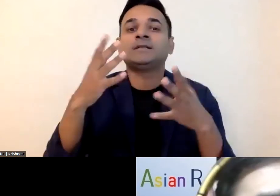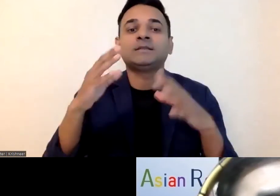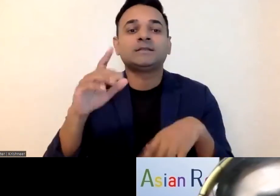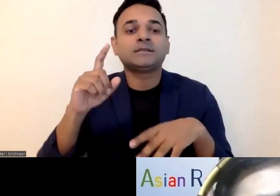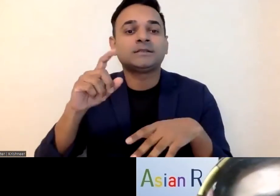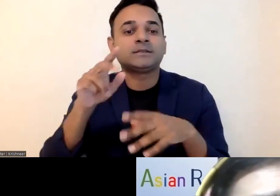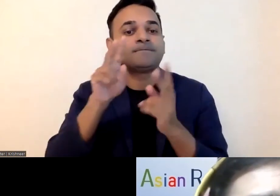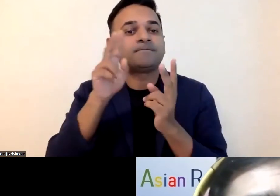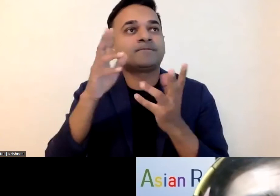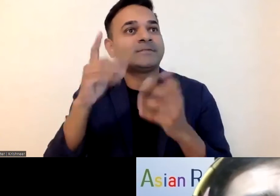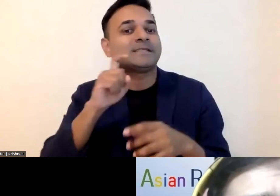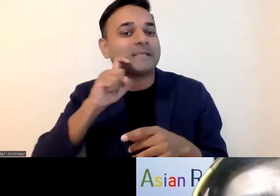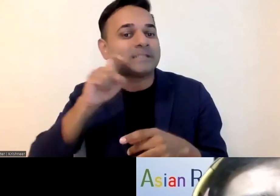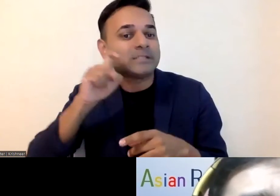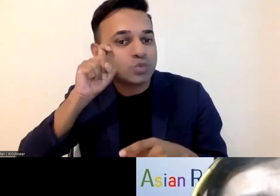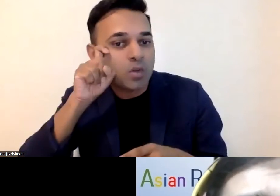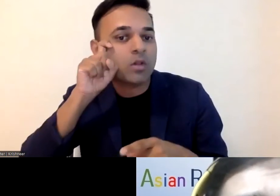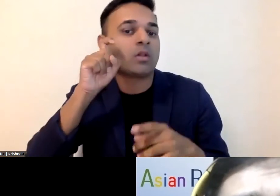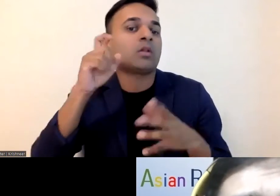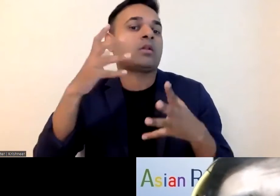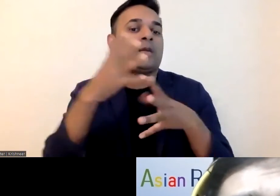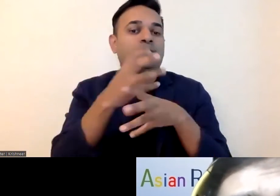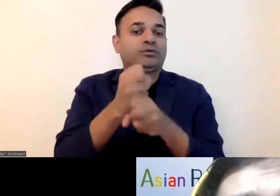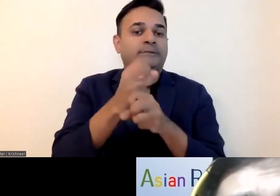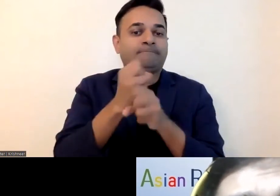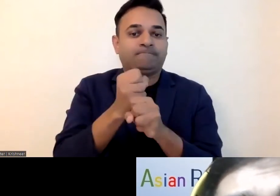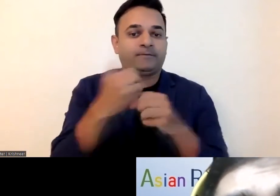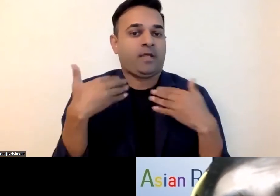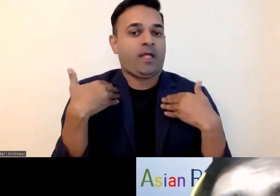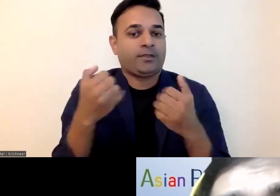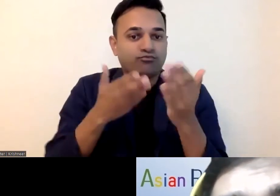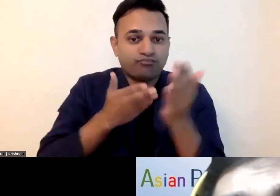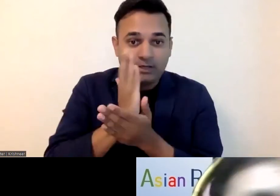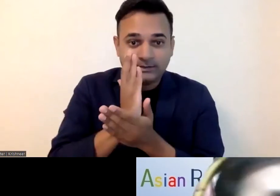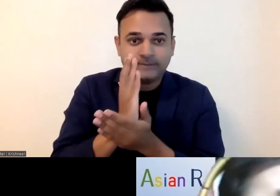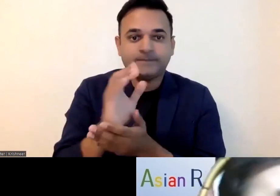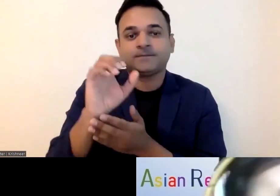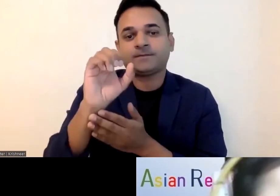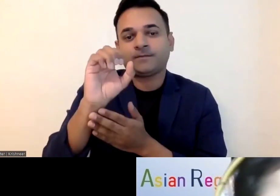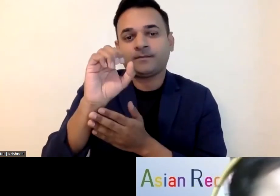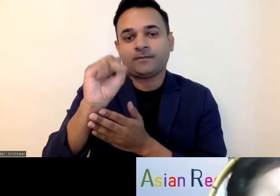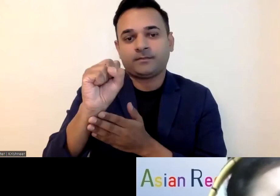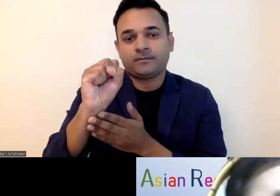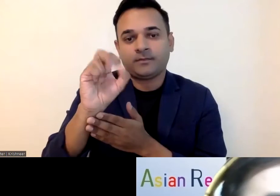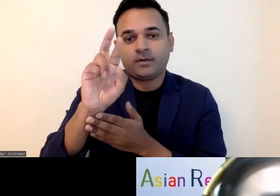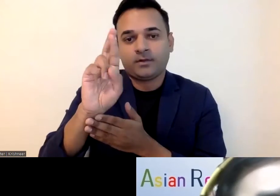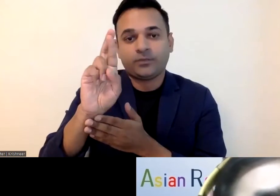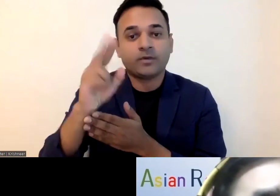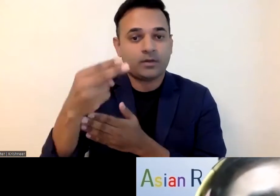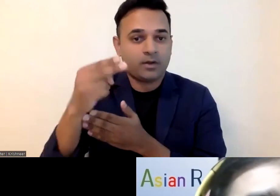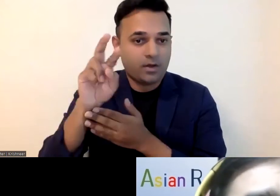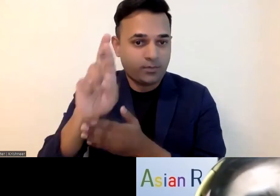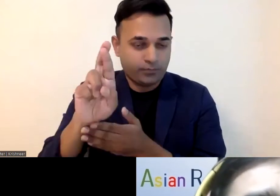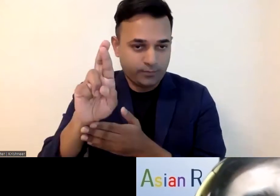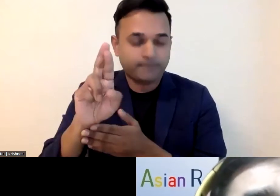leadership. He has been pursuing his master's degree in conflict, peace, and development